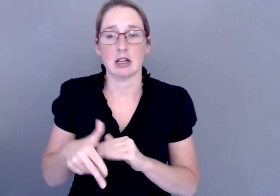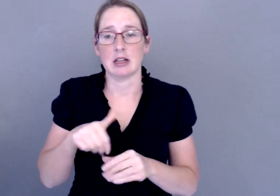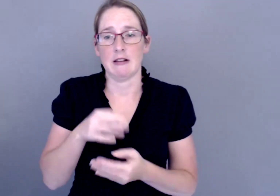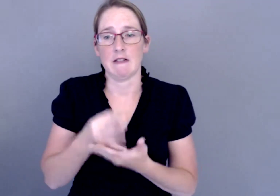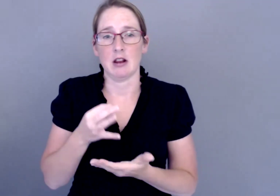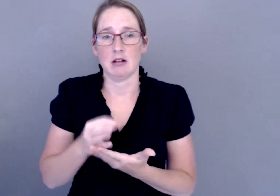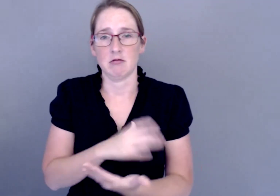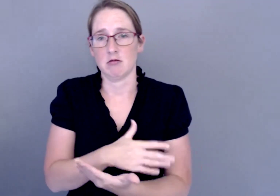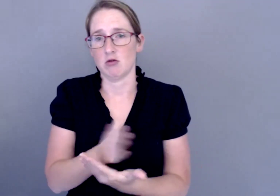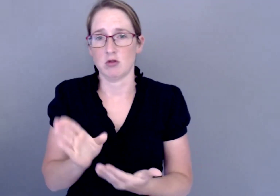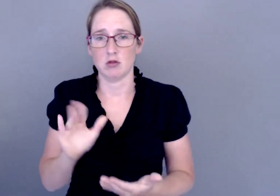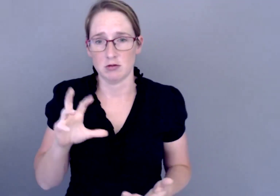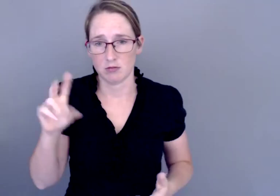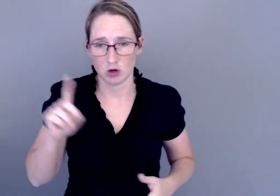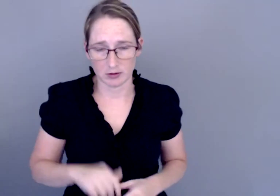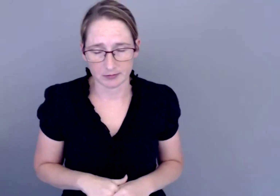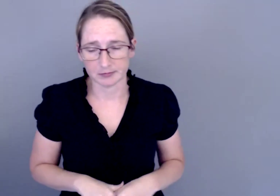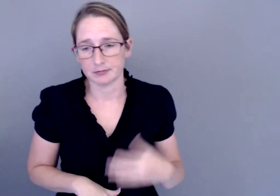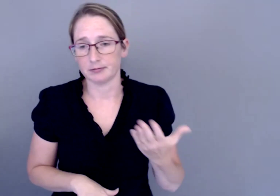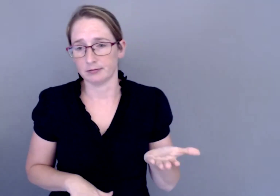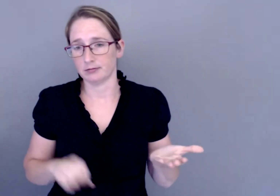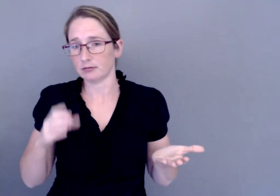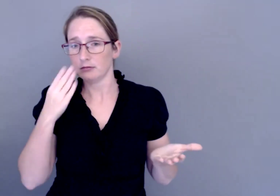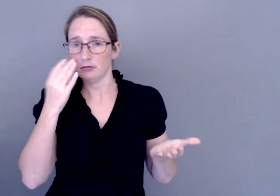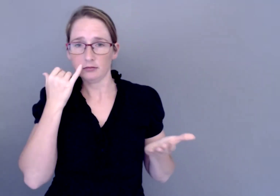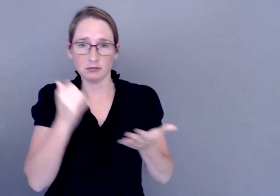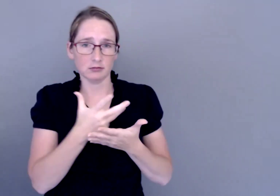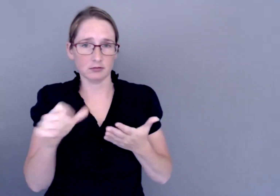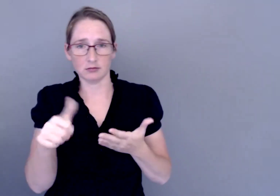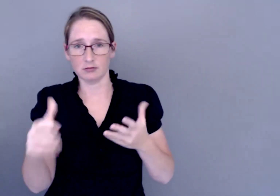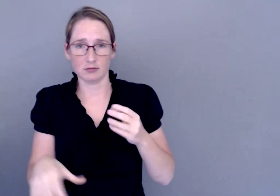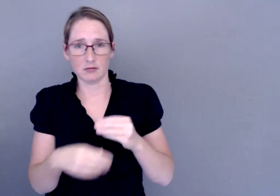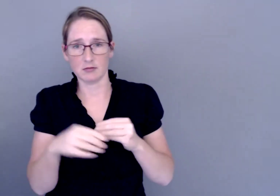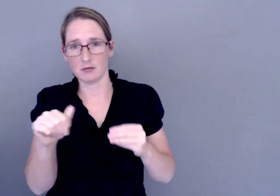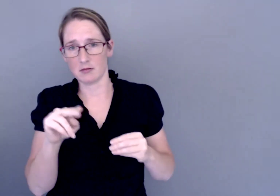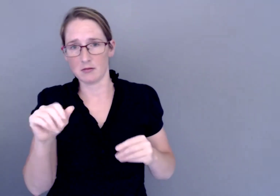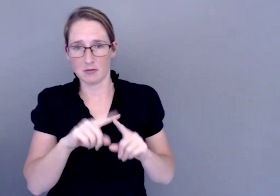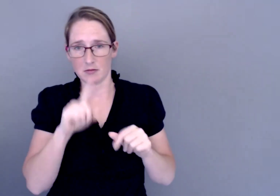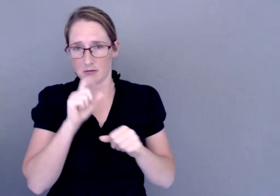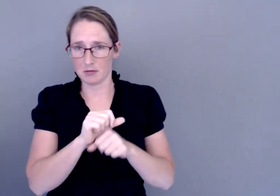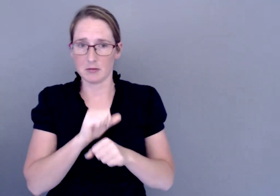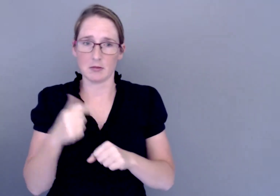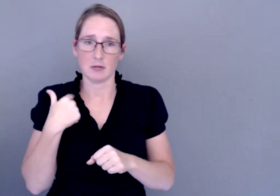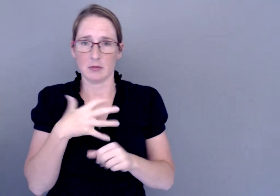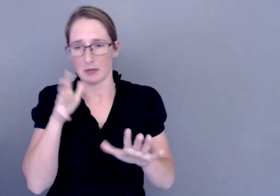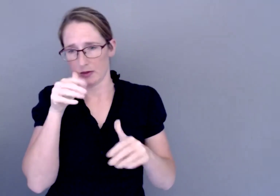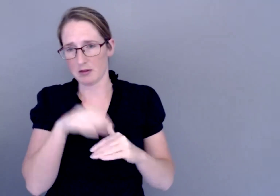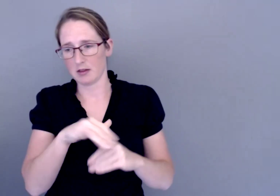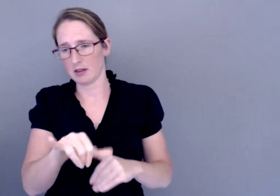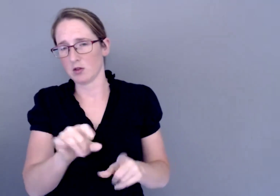funding across the board. And so didn't know if there was anything else you wanted to add, Anna, but definitely we want to key in on that as